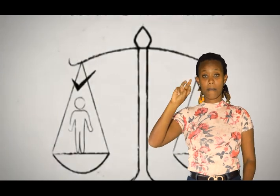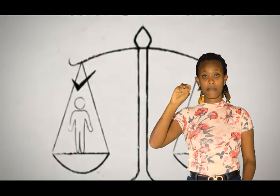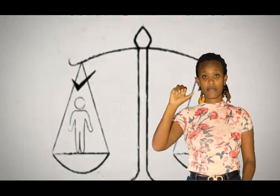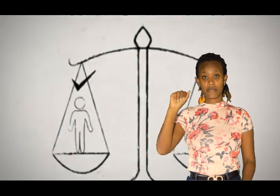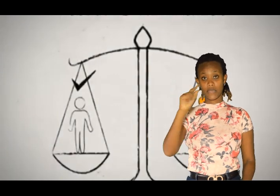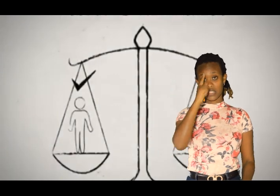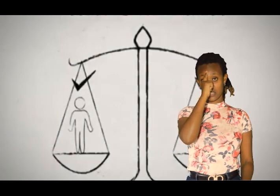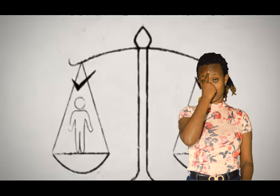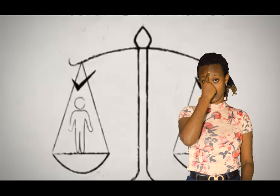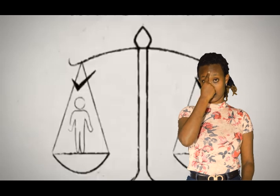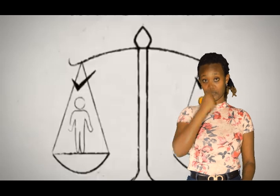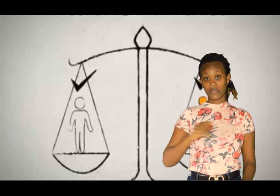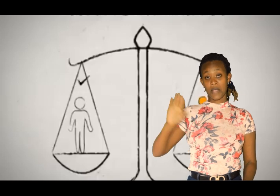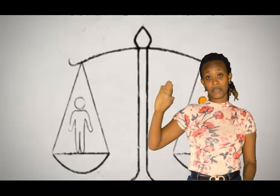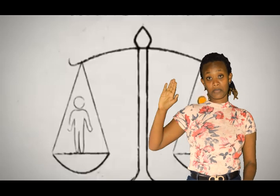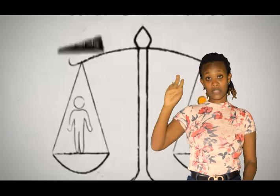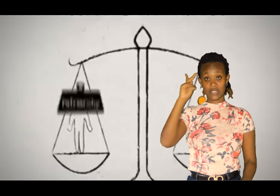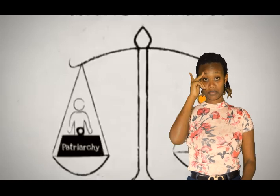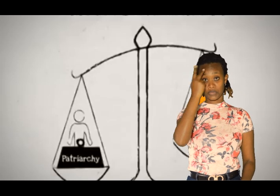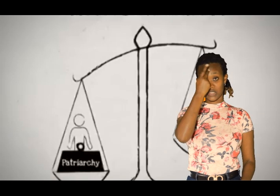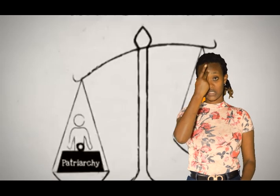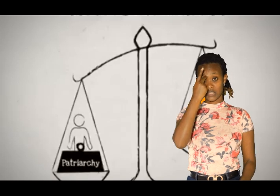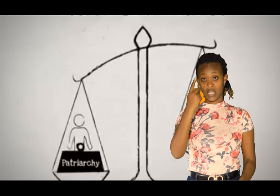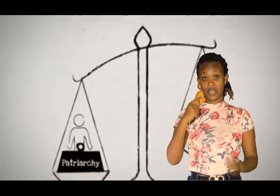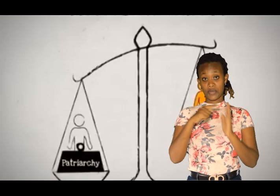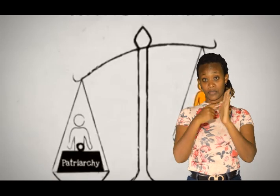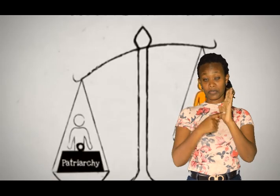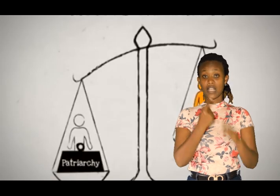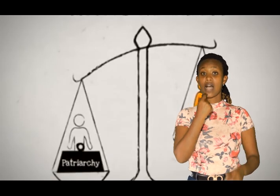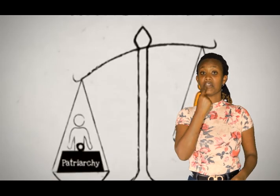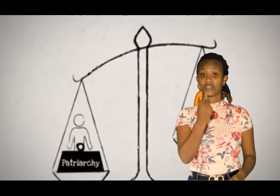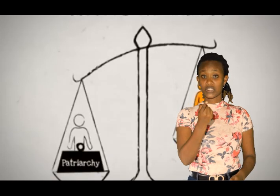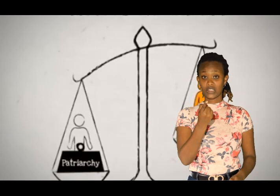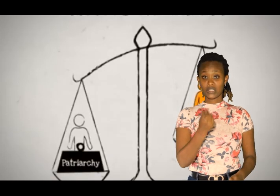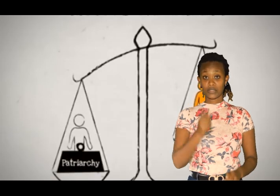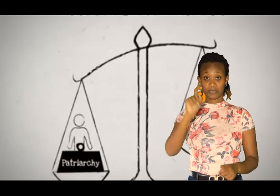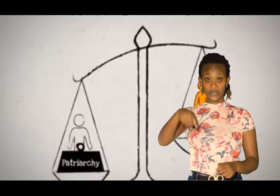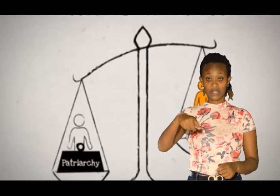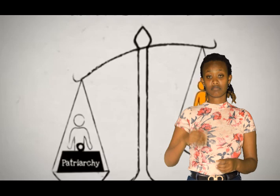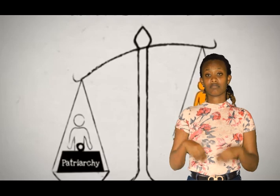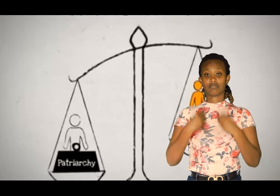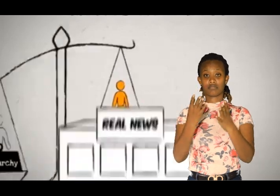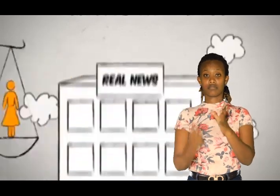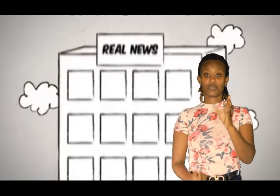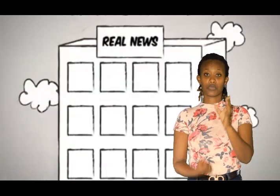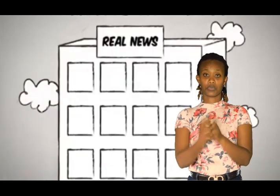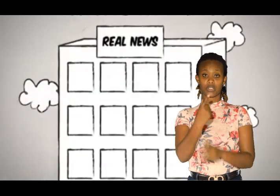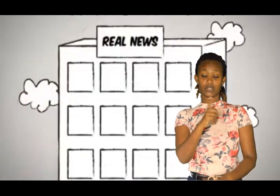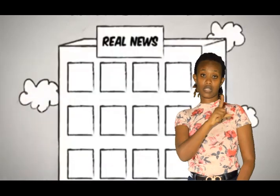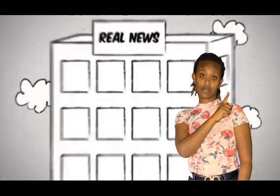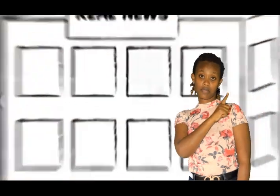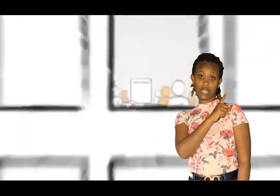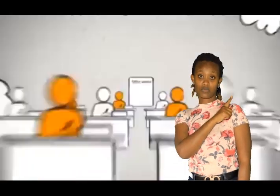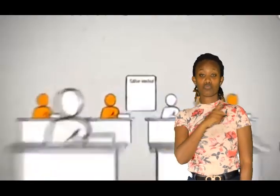and men to become farmers and better their livelihoods. All parts of training will be available to